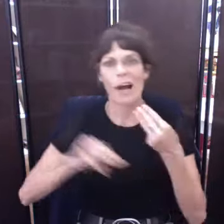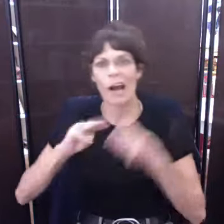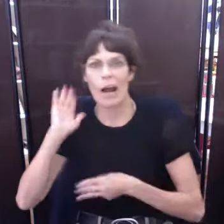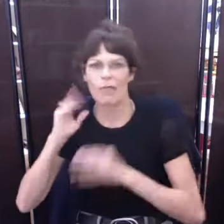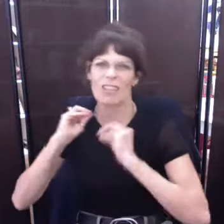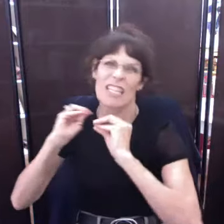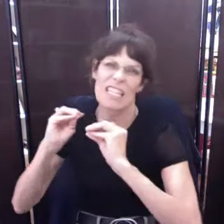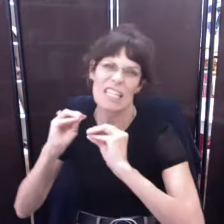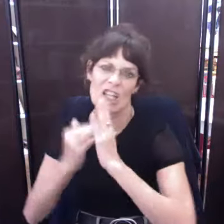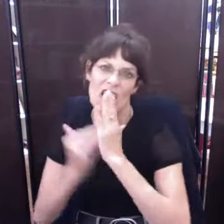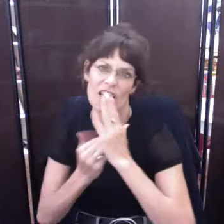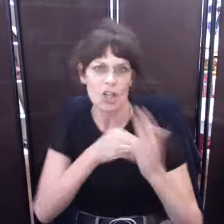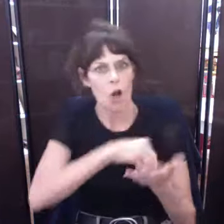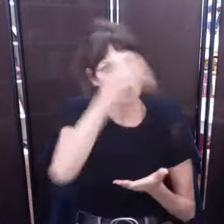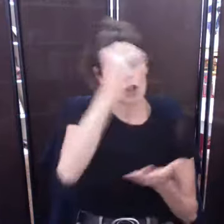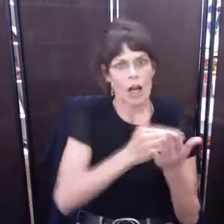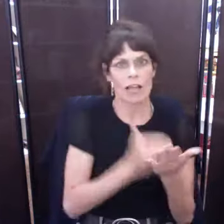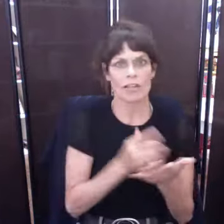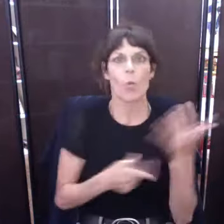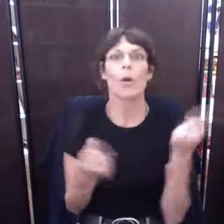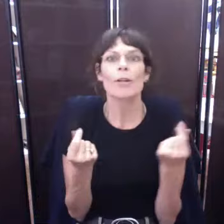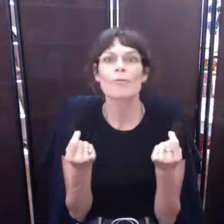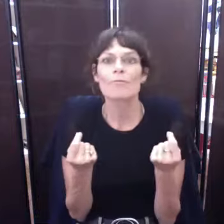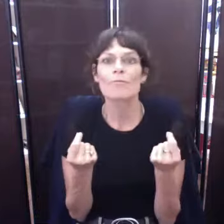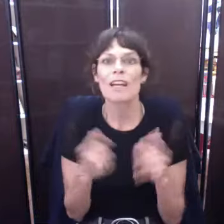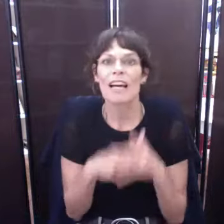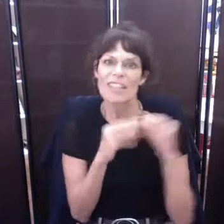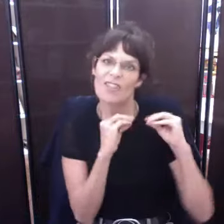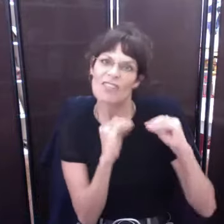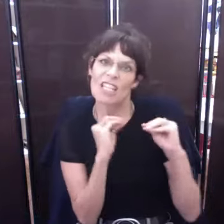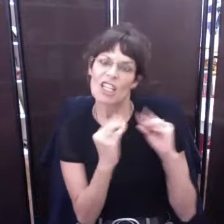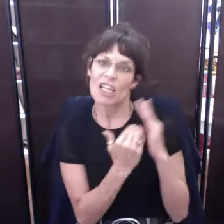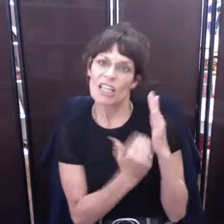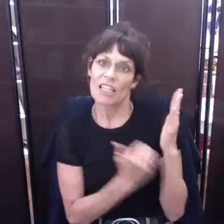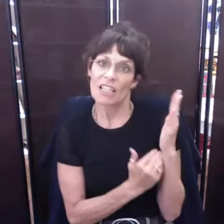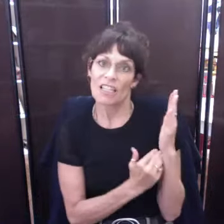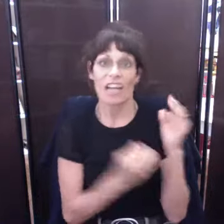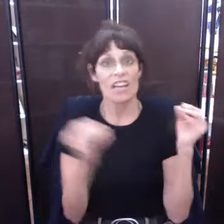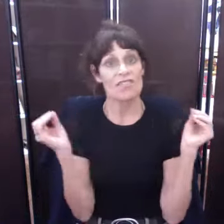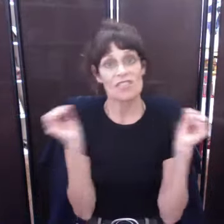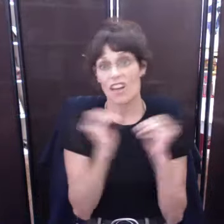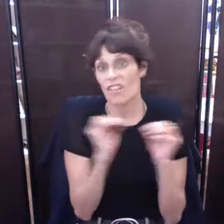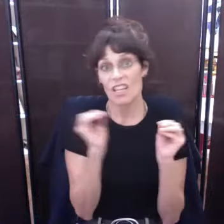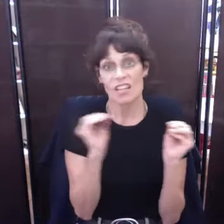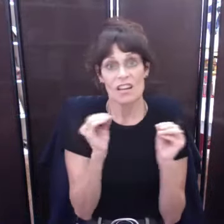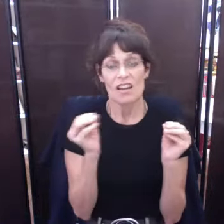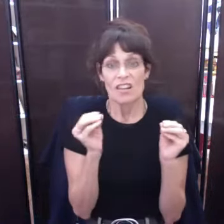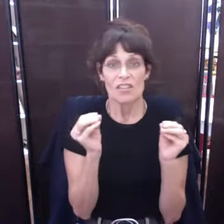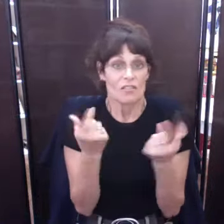learn a lesson. And so what do I start doing? I start teaching lessons because I have nothing else to take care of this itch that I need to scratch. Like